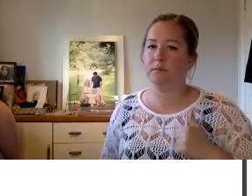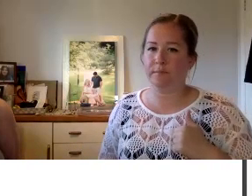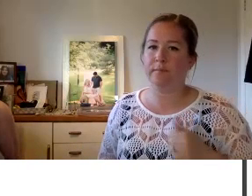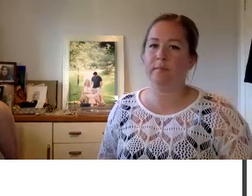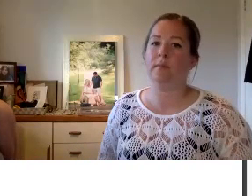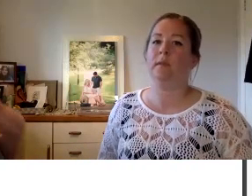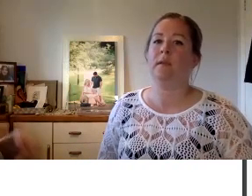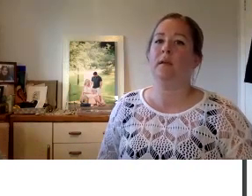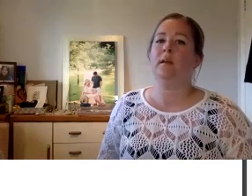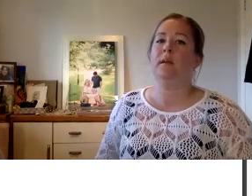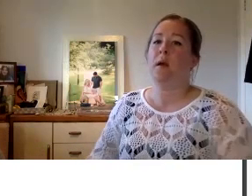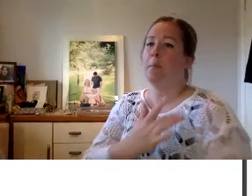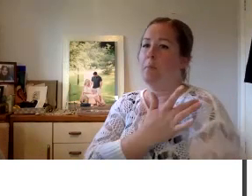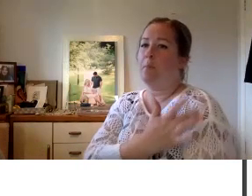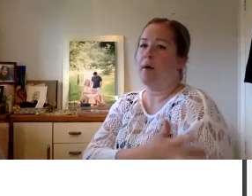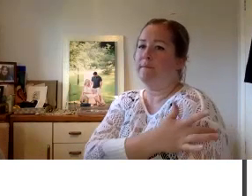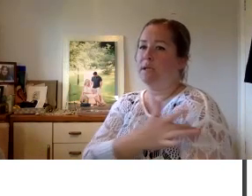side.